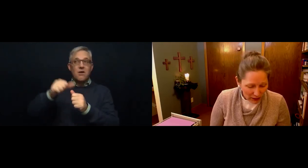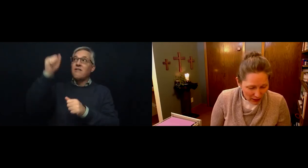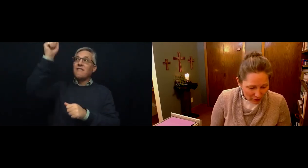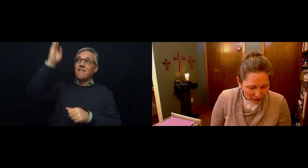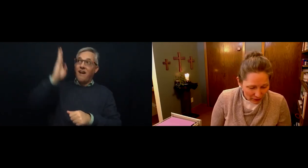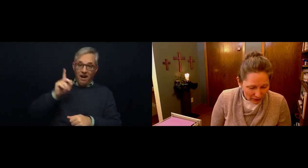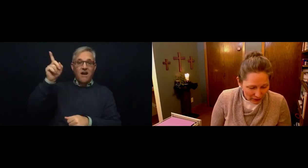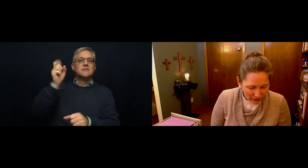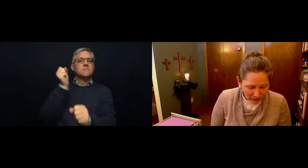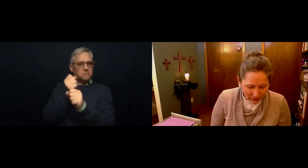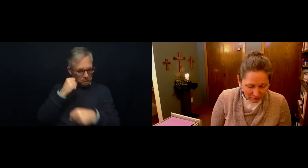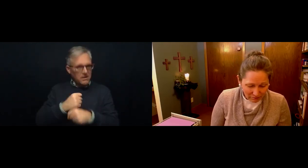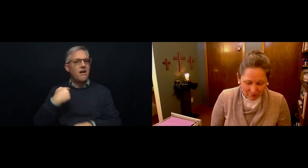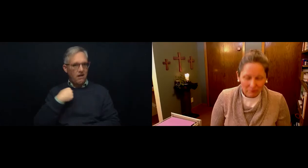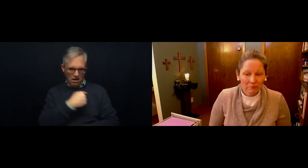God's power